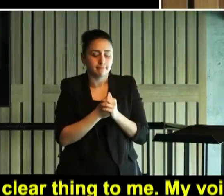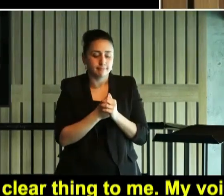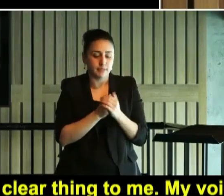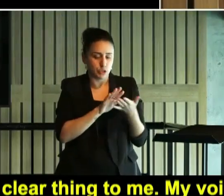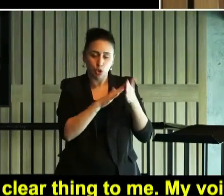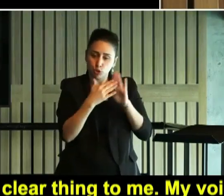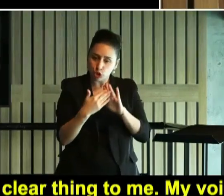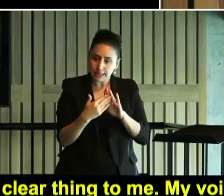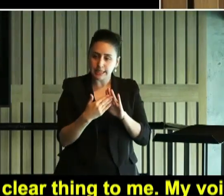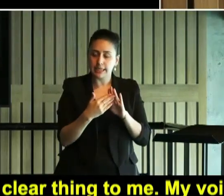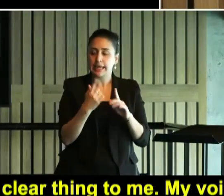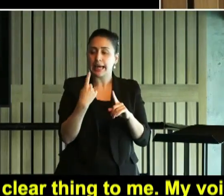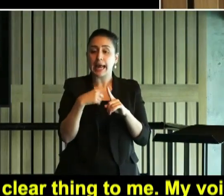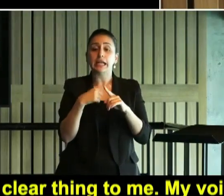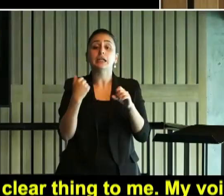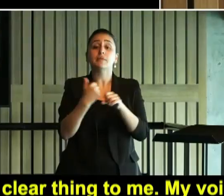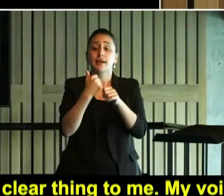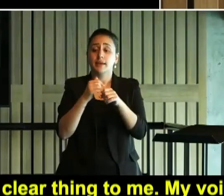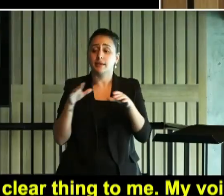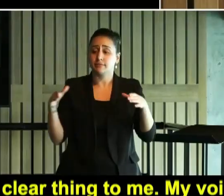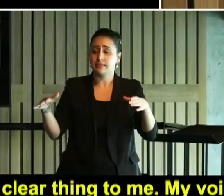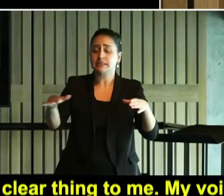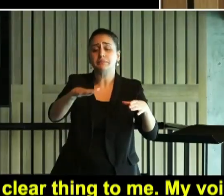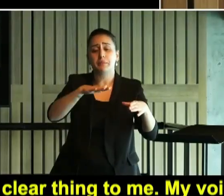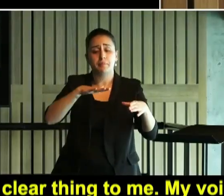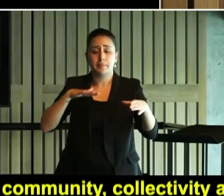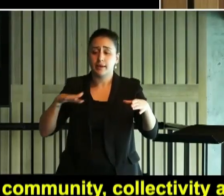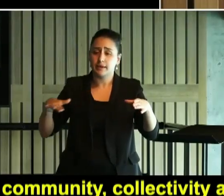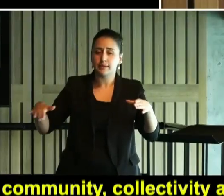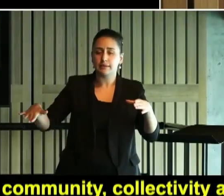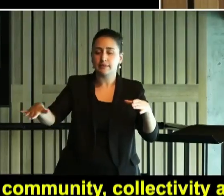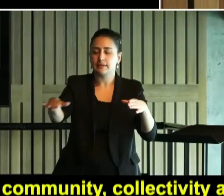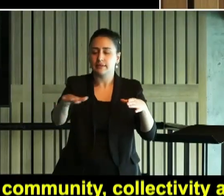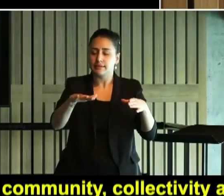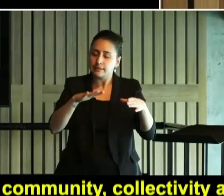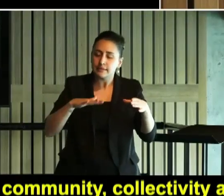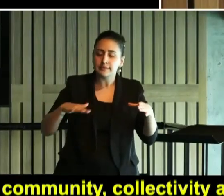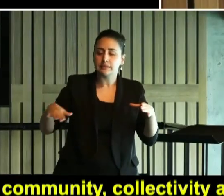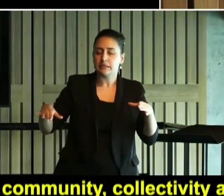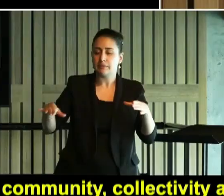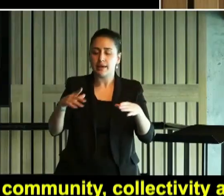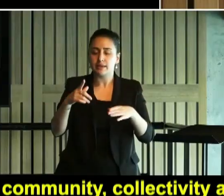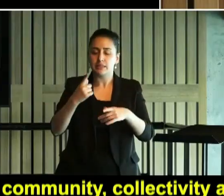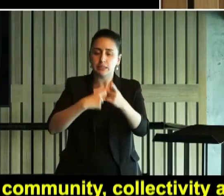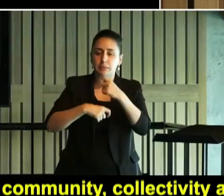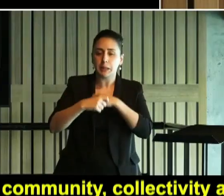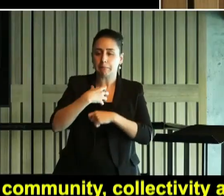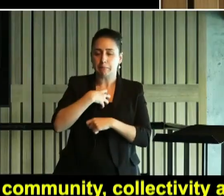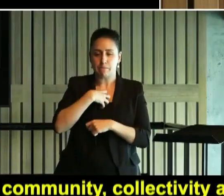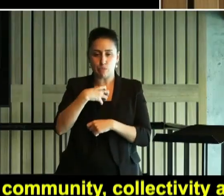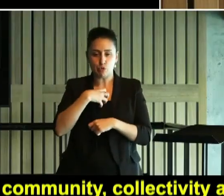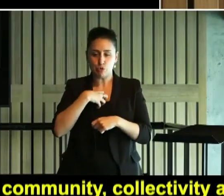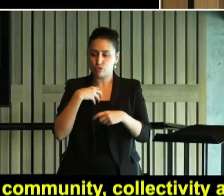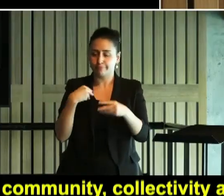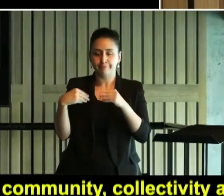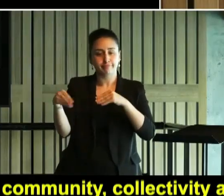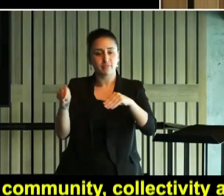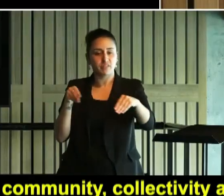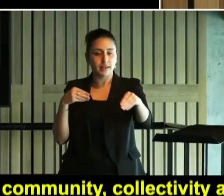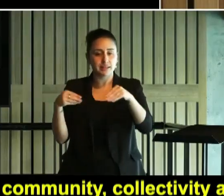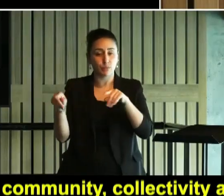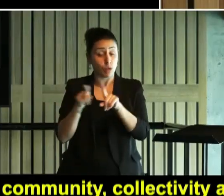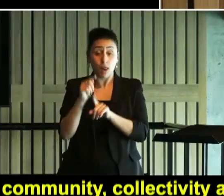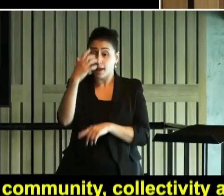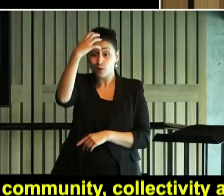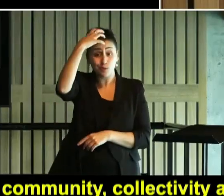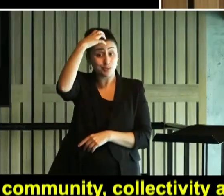creating space. I think what would have really helped me for spaces to be a little bit more plastic, like the brain is.